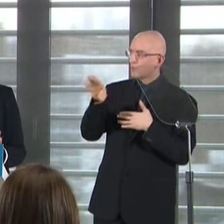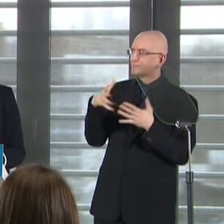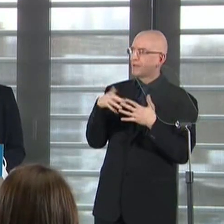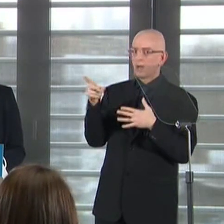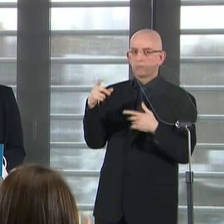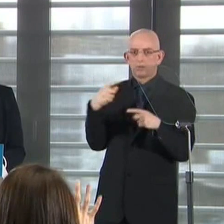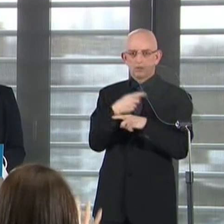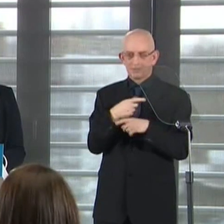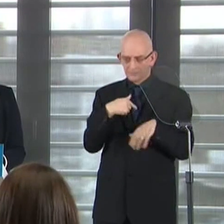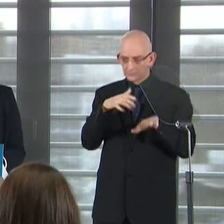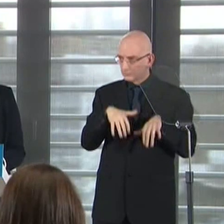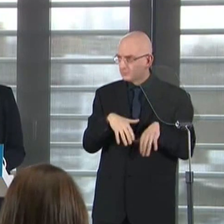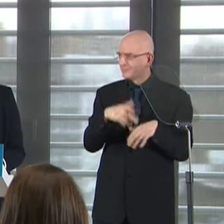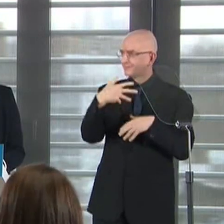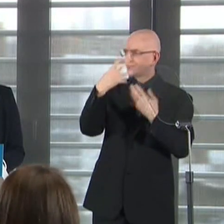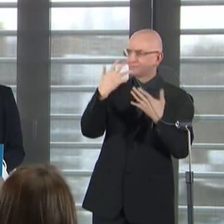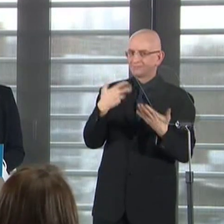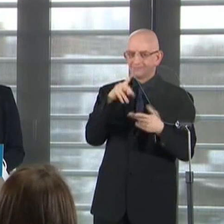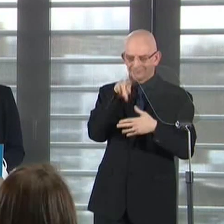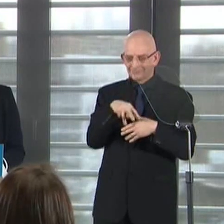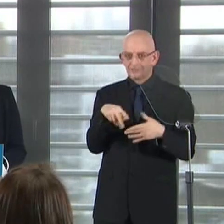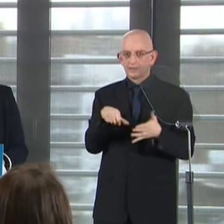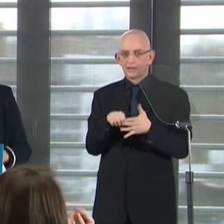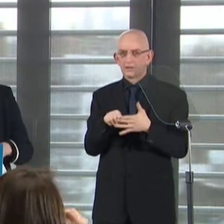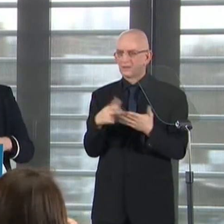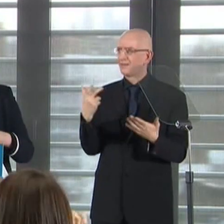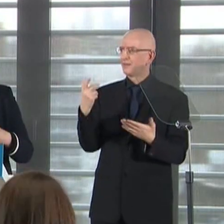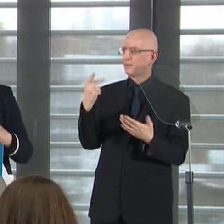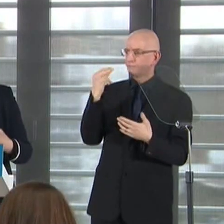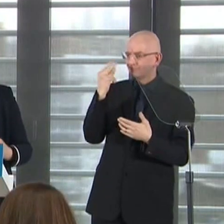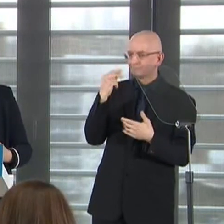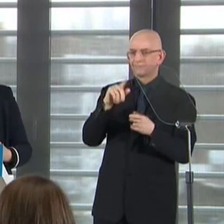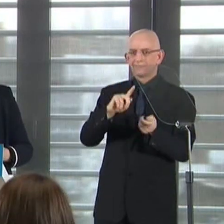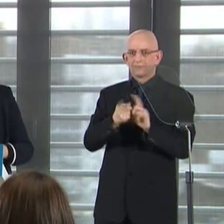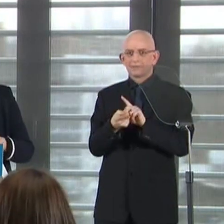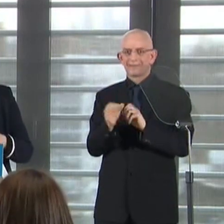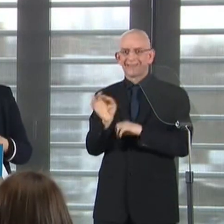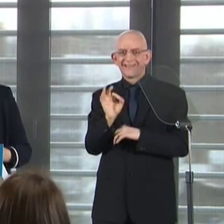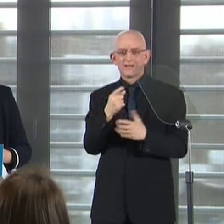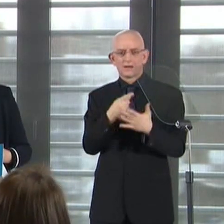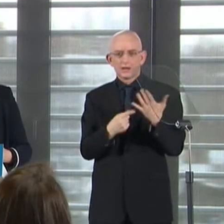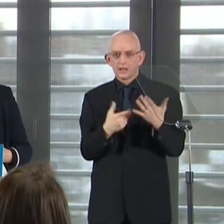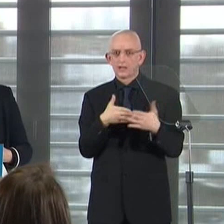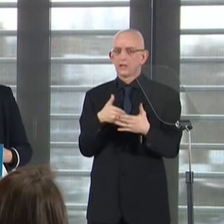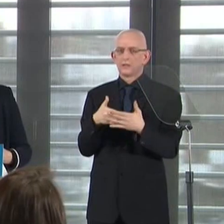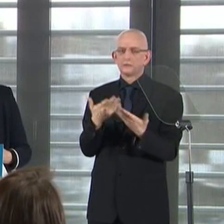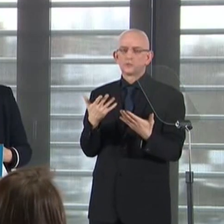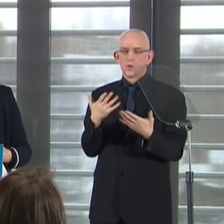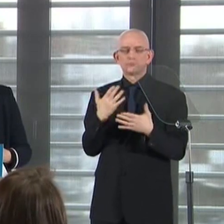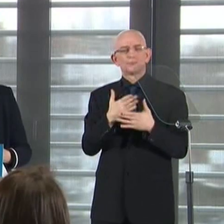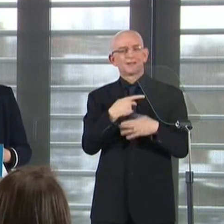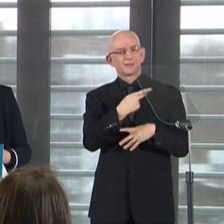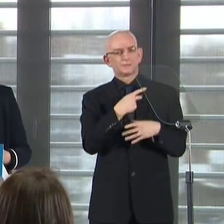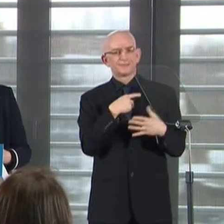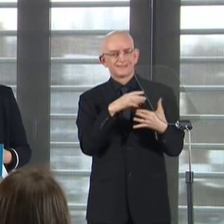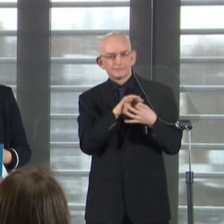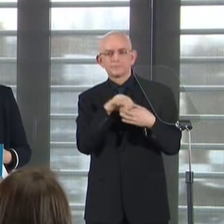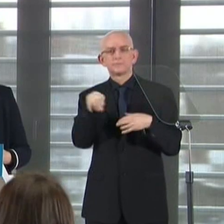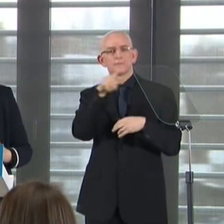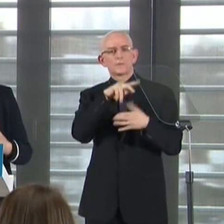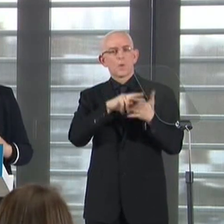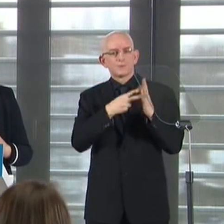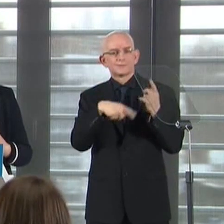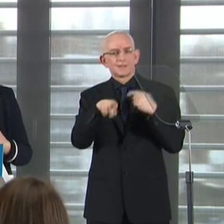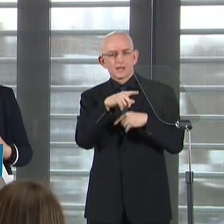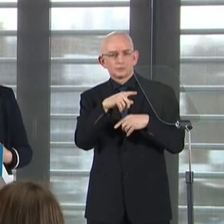So I think there's more we can do working with businesses on a sort of code basis or on a voluntary basis to get them to